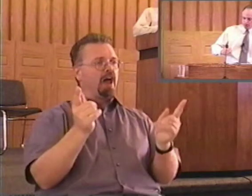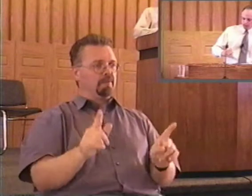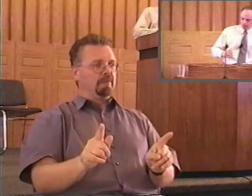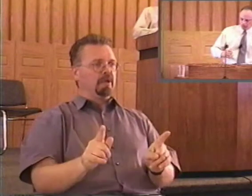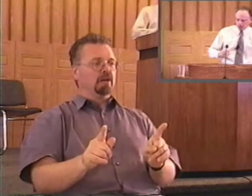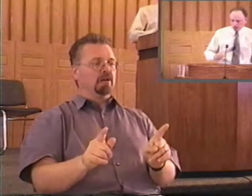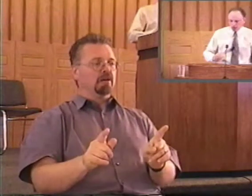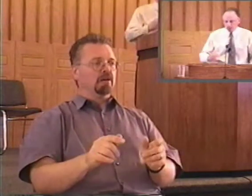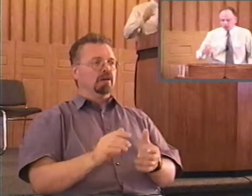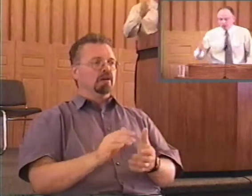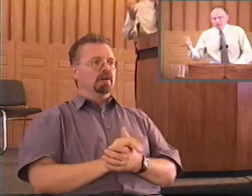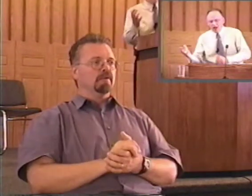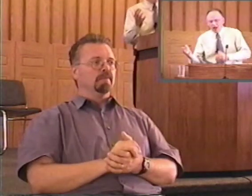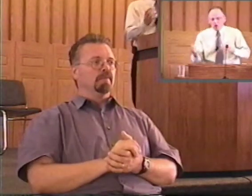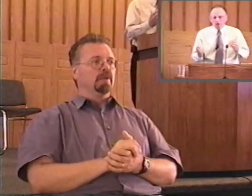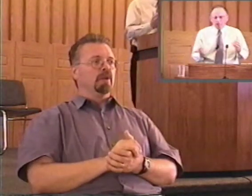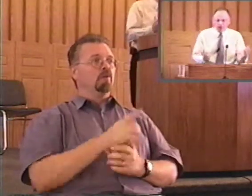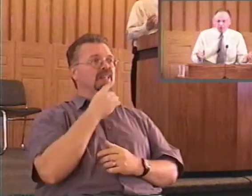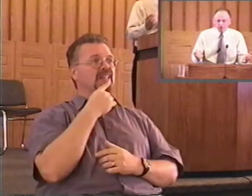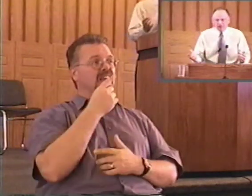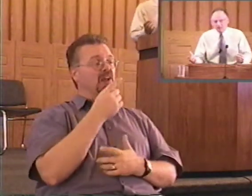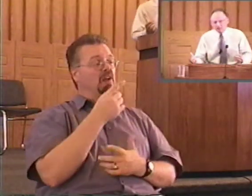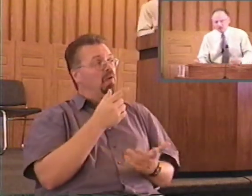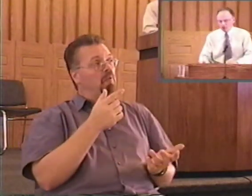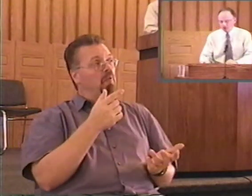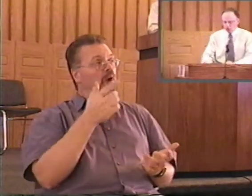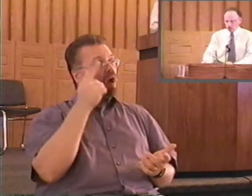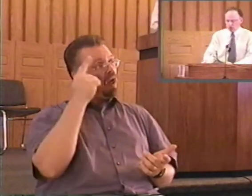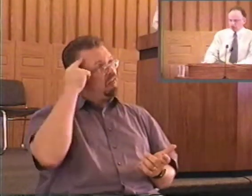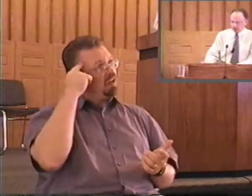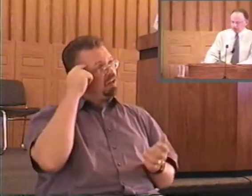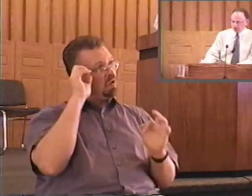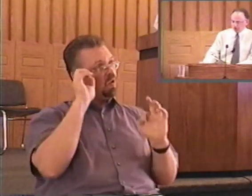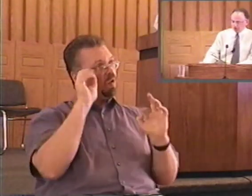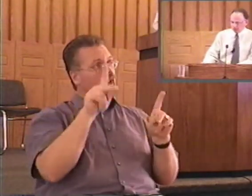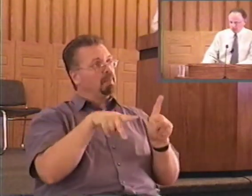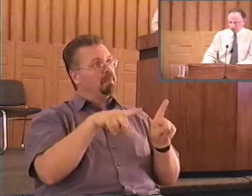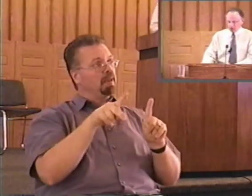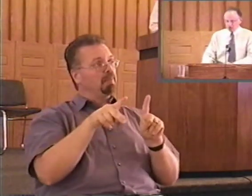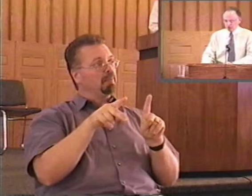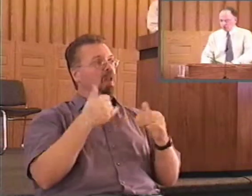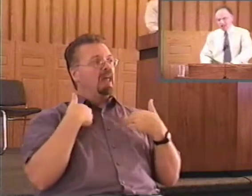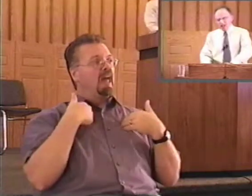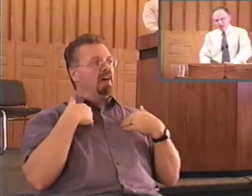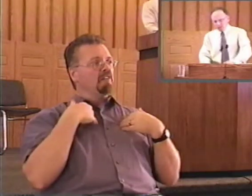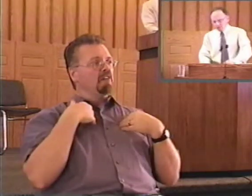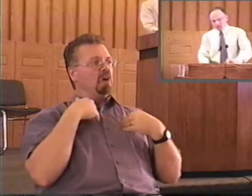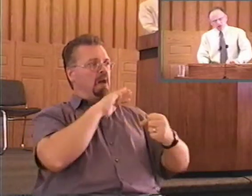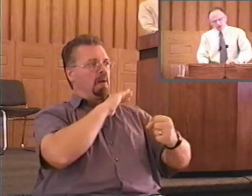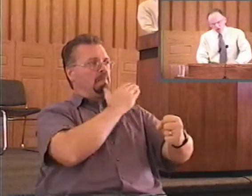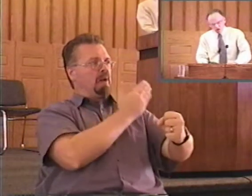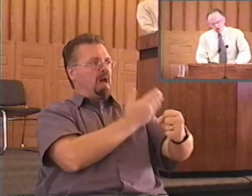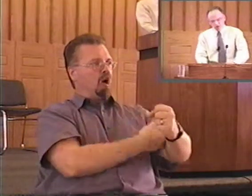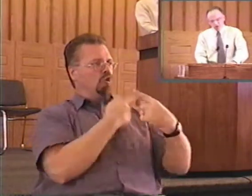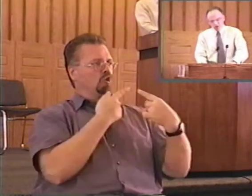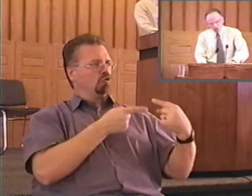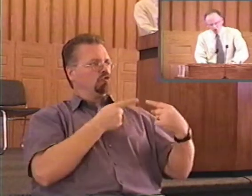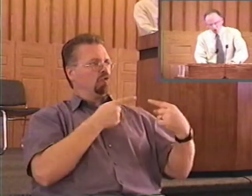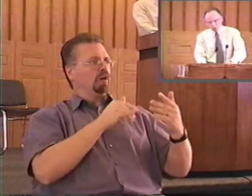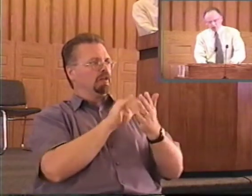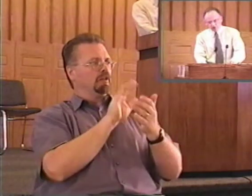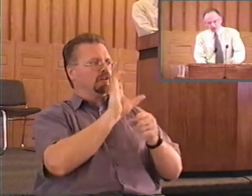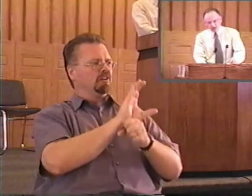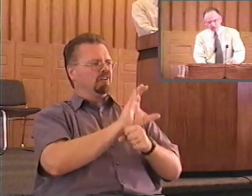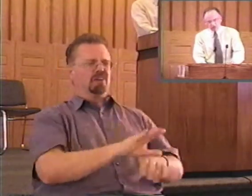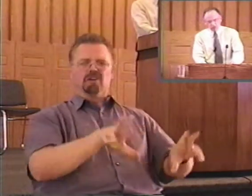We assume that people are to play power politics in the church leadership position. And you say,